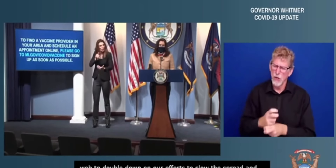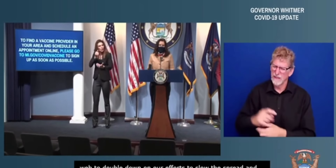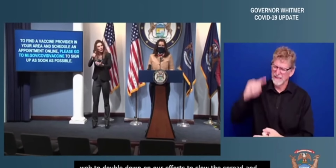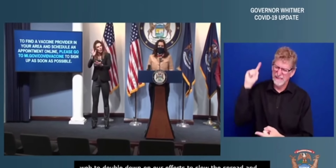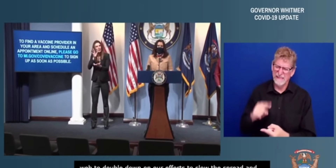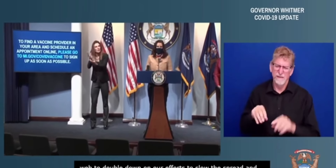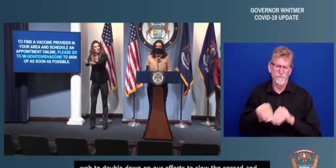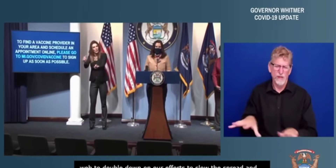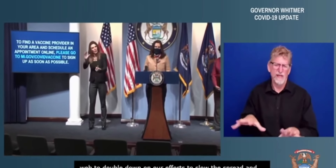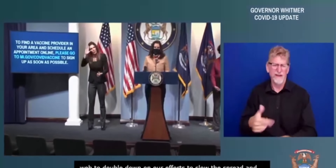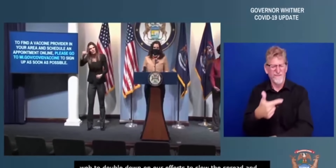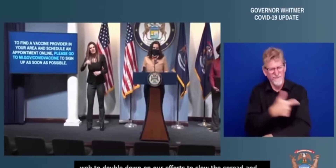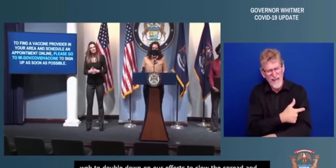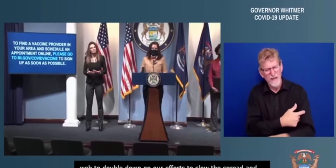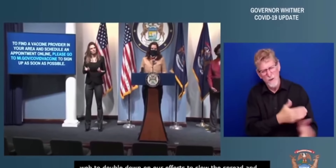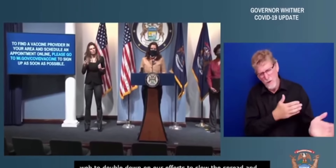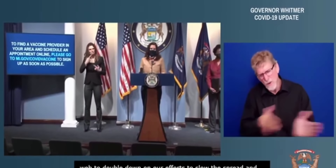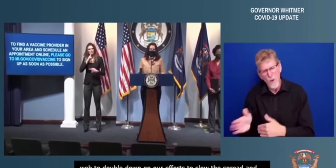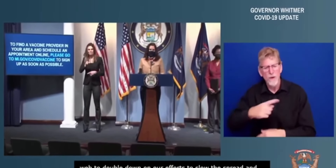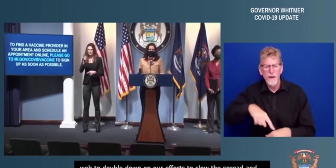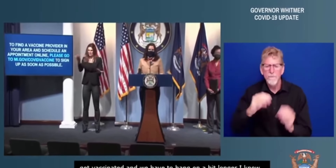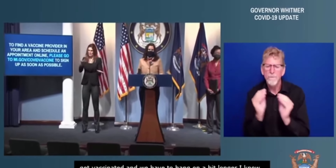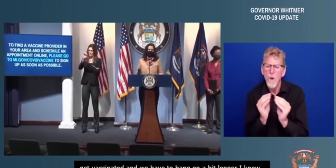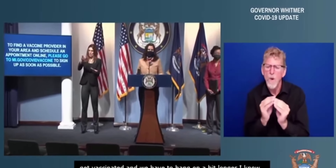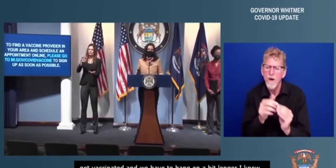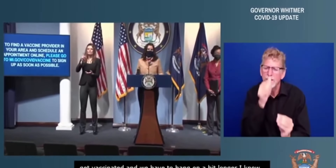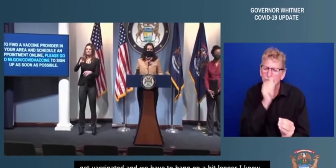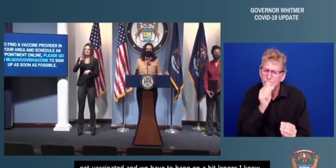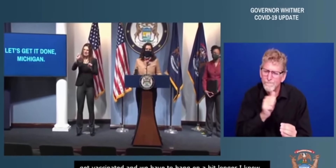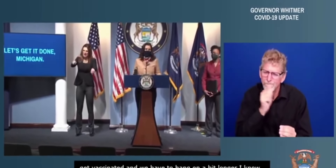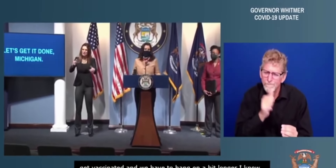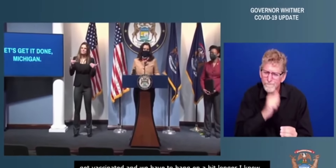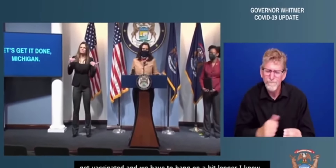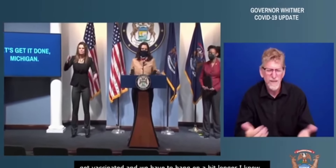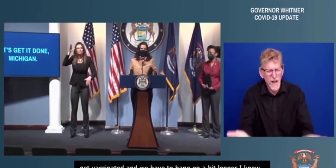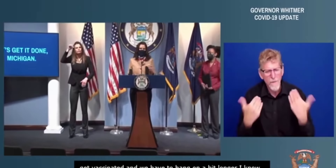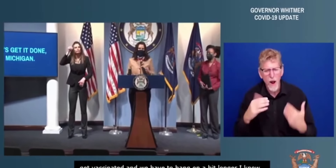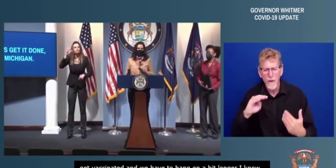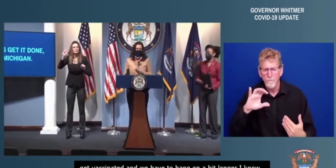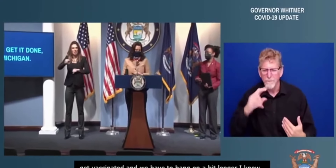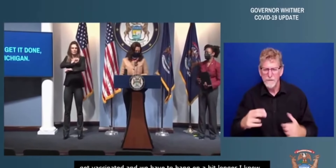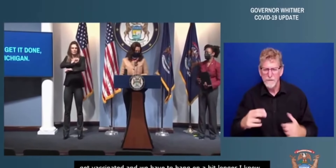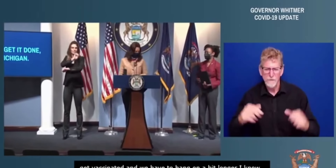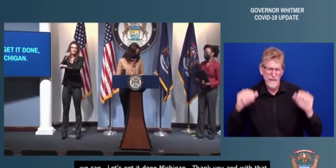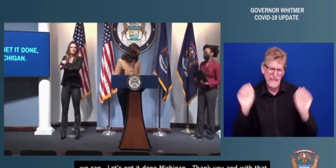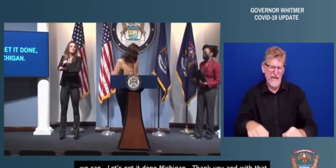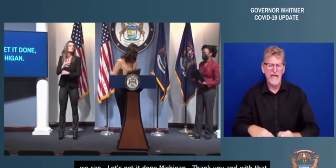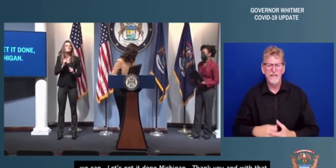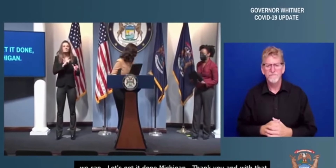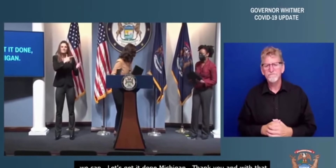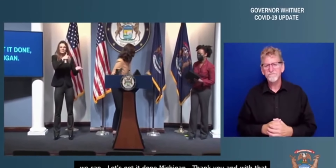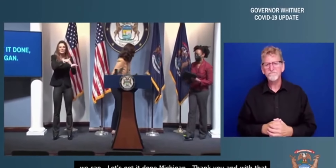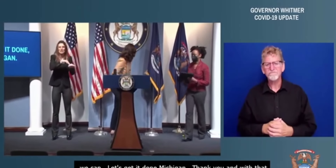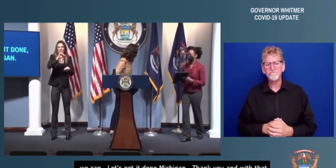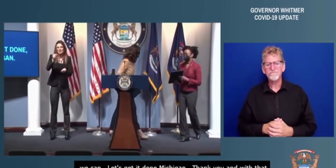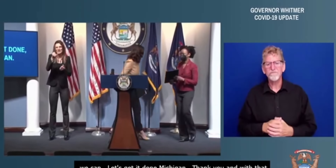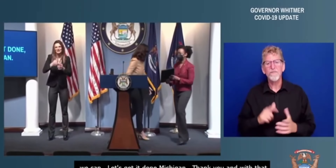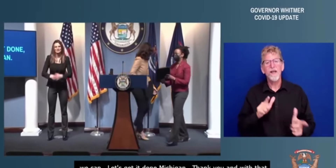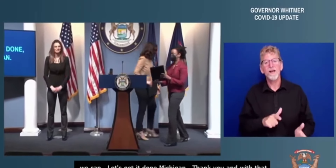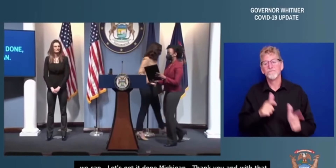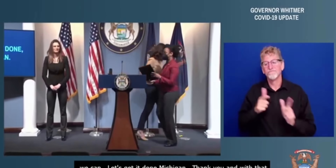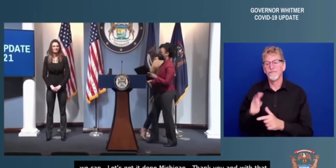can. Let's get it done, Michigan. Thank you. And with that, I'll turn it over to Dr. J.